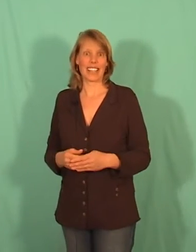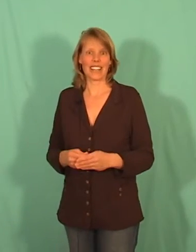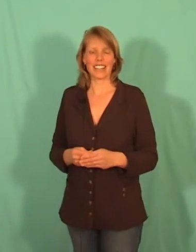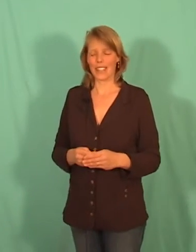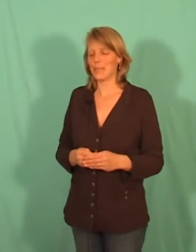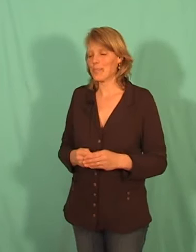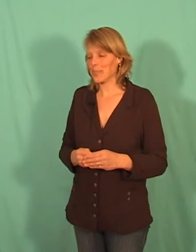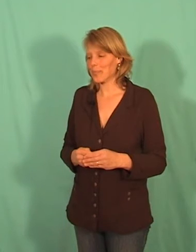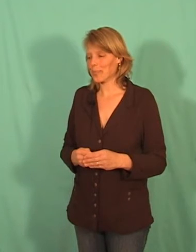this.